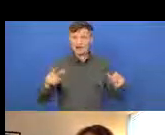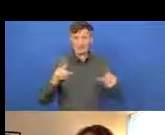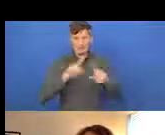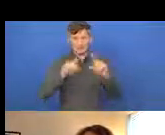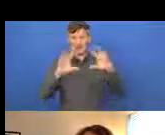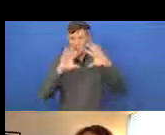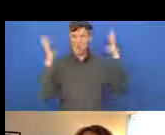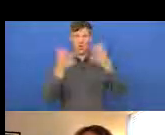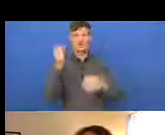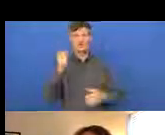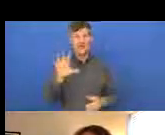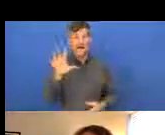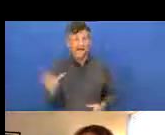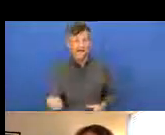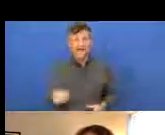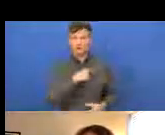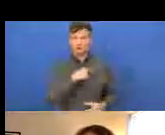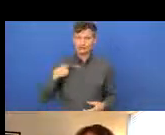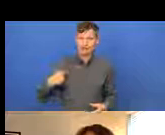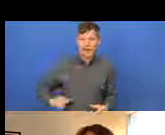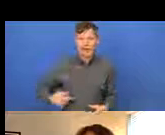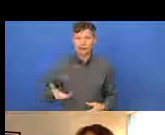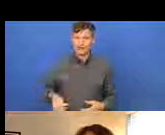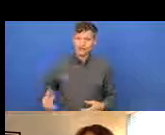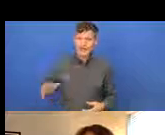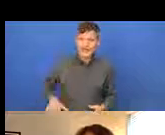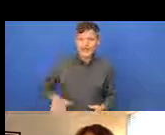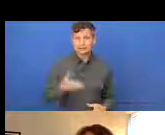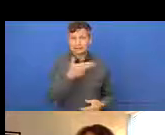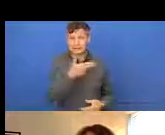Bangladesh, Jamaica, Nigeria, Indonesia, and the US.